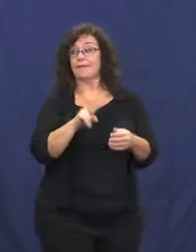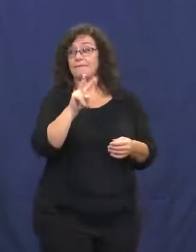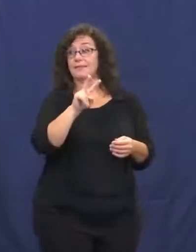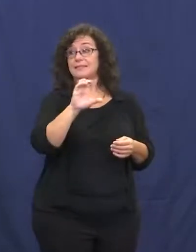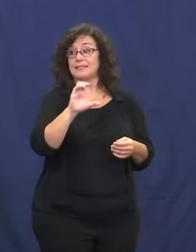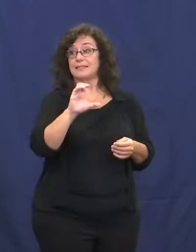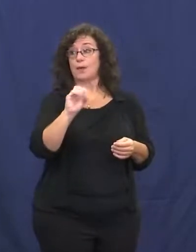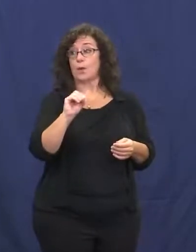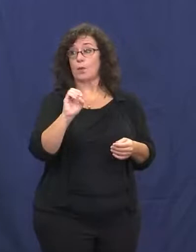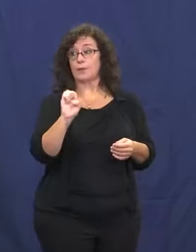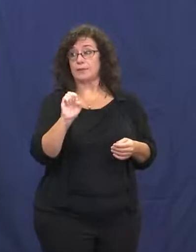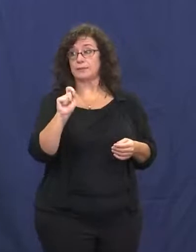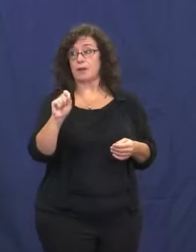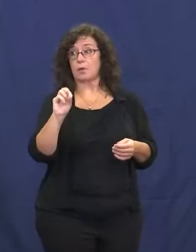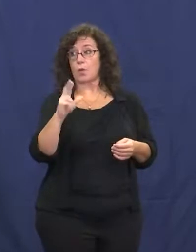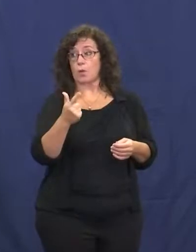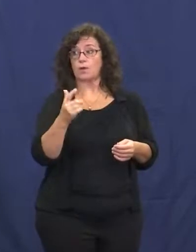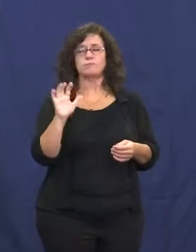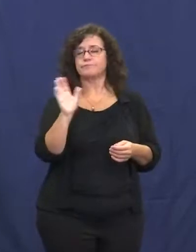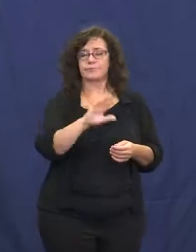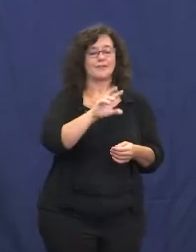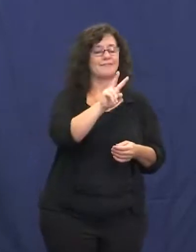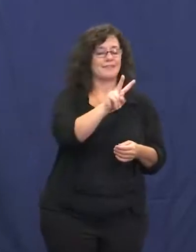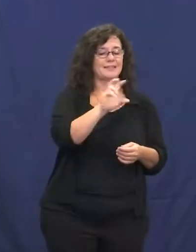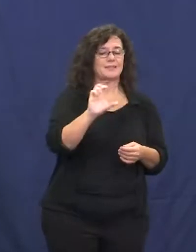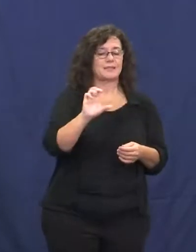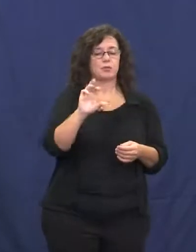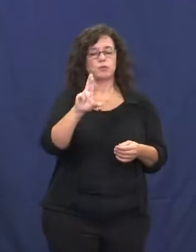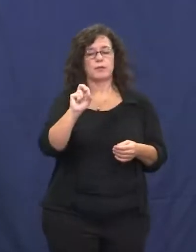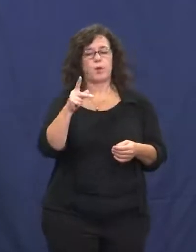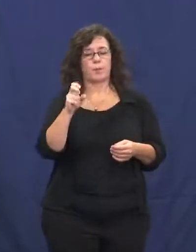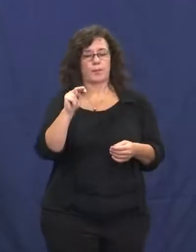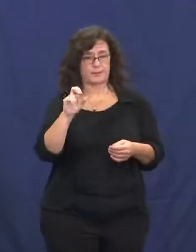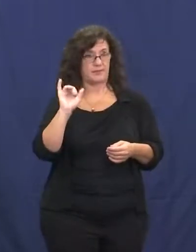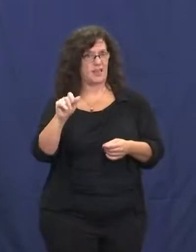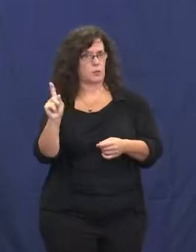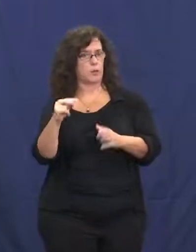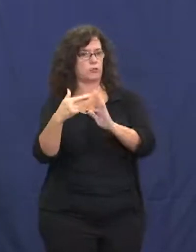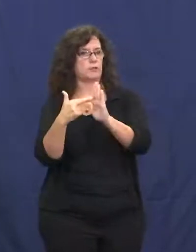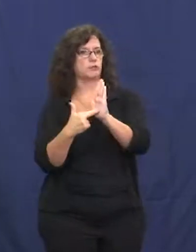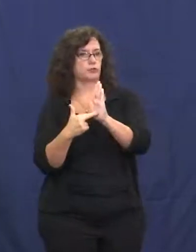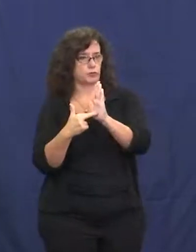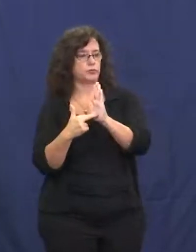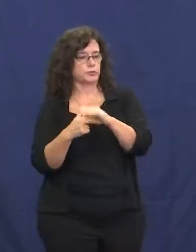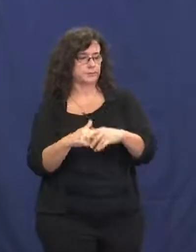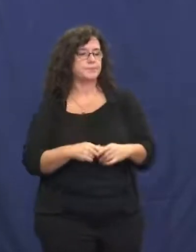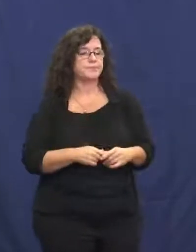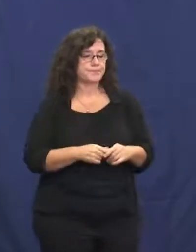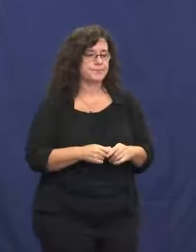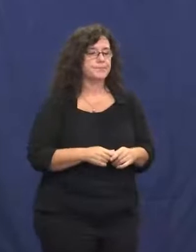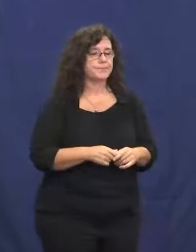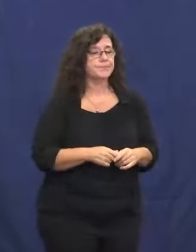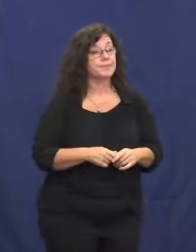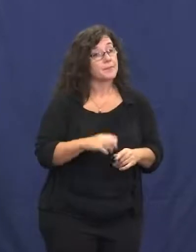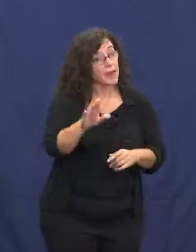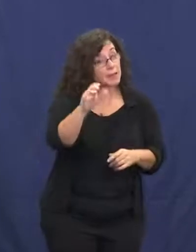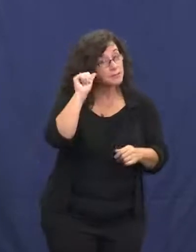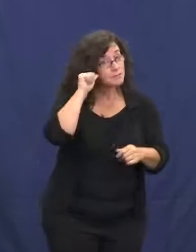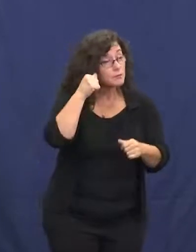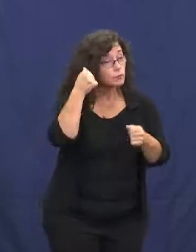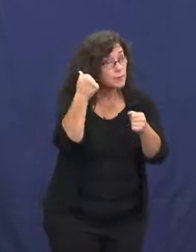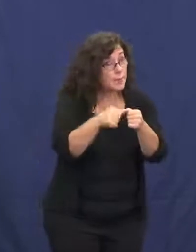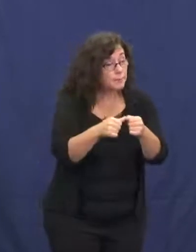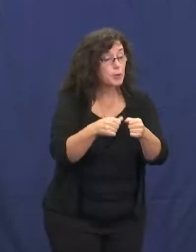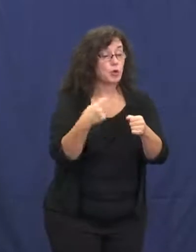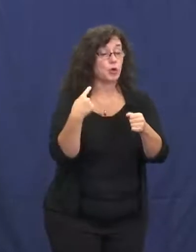to the other tiers. And just a reminder that our county needs to meet that case rate requirement for 2 weeks